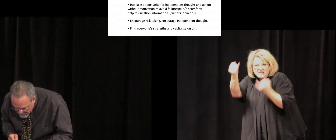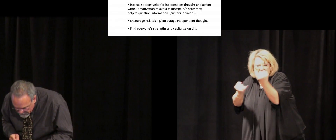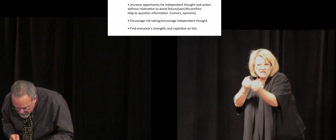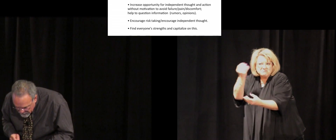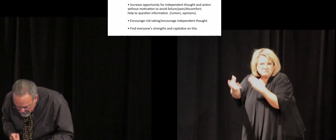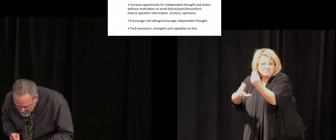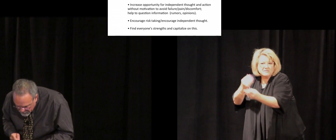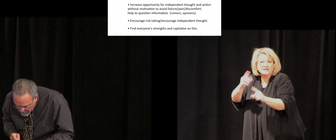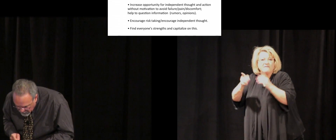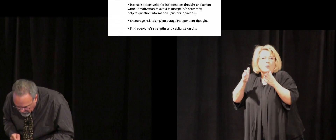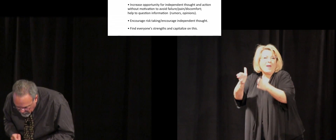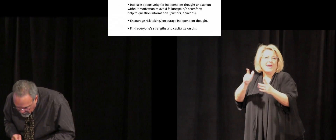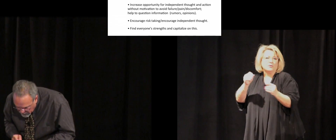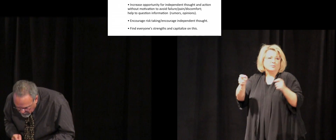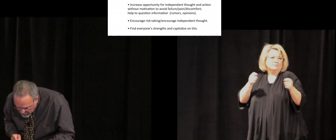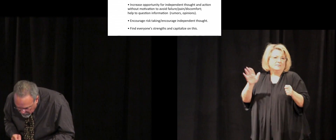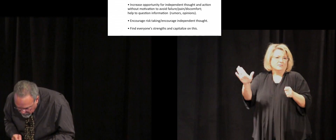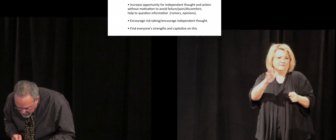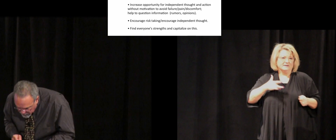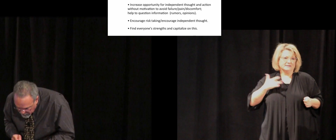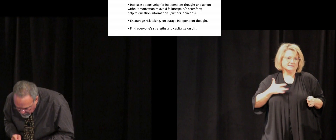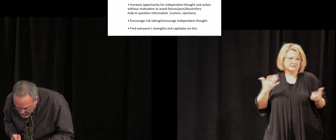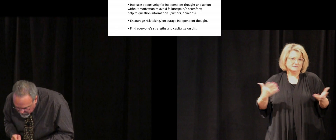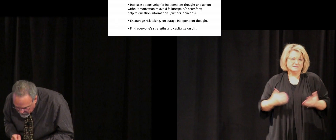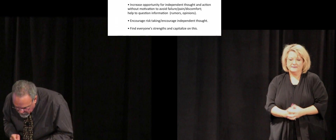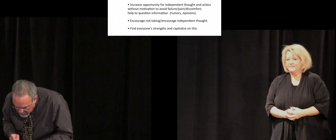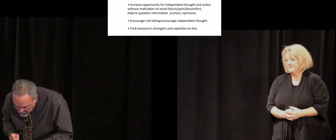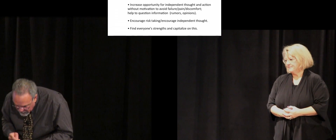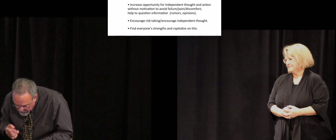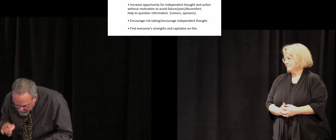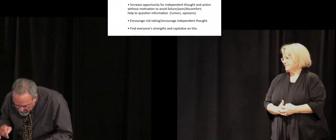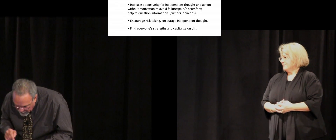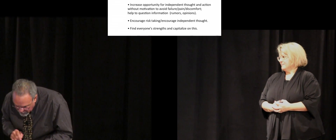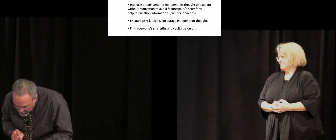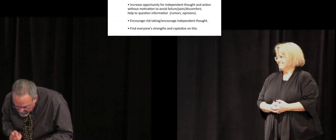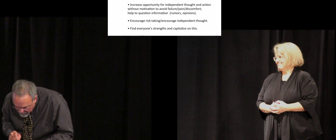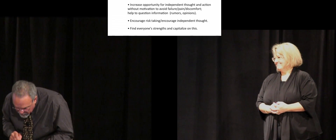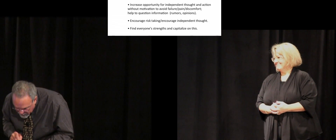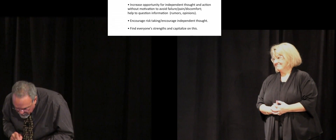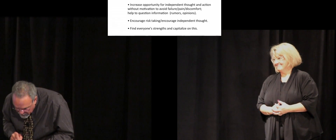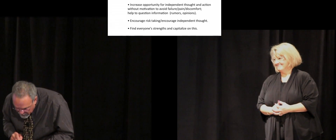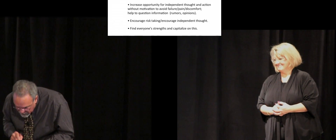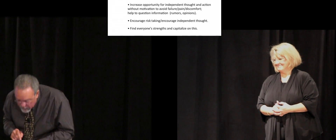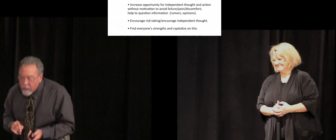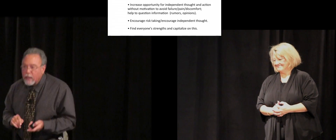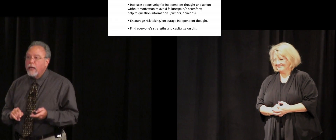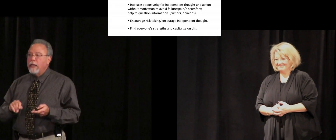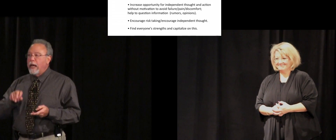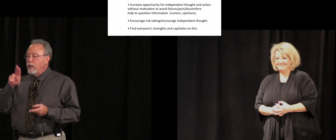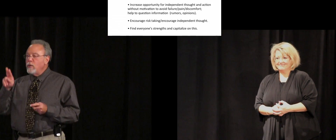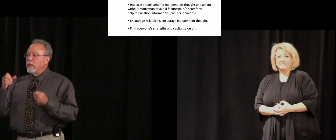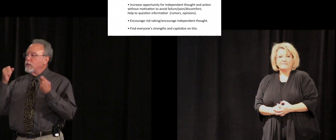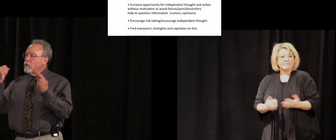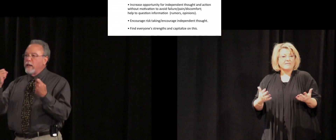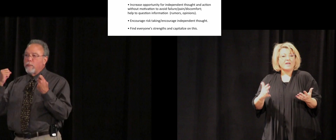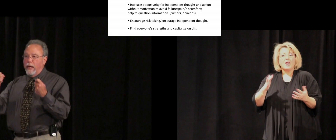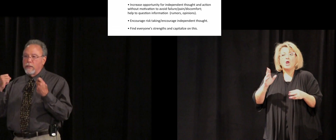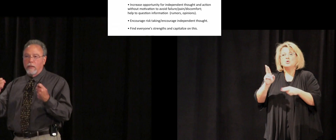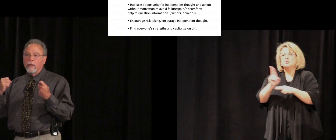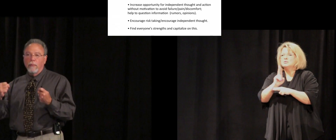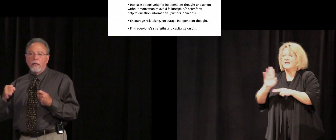principal. Pull in other people that you work with. You know, this field